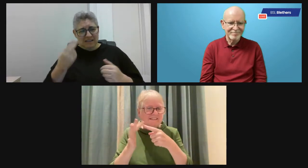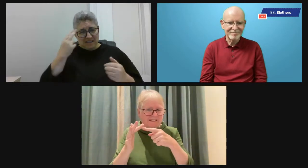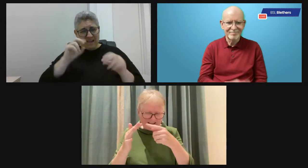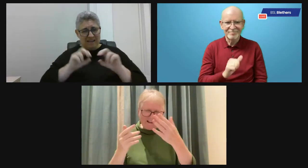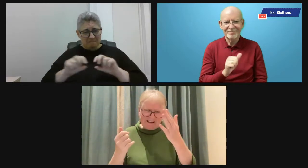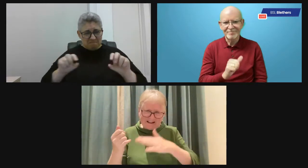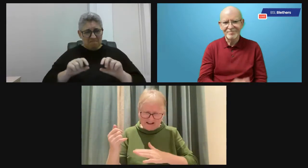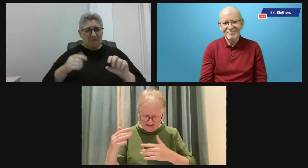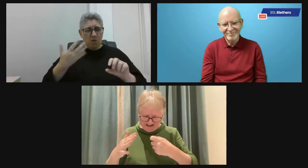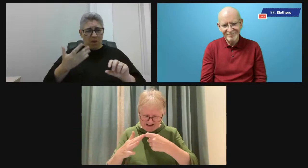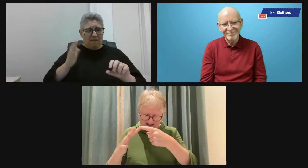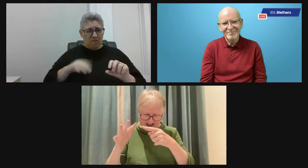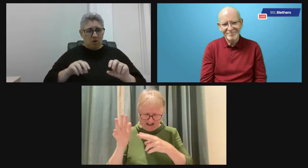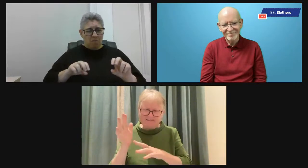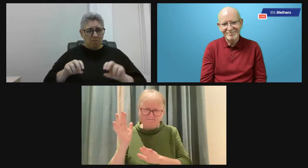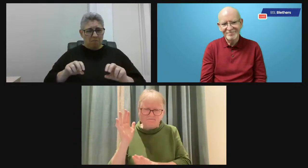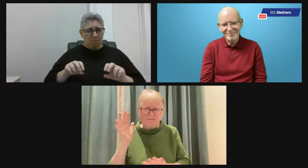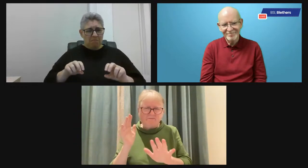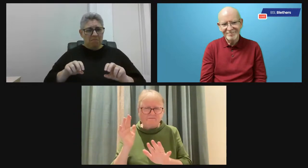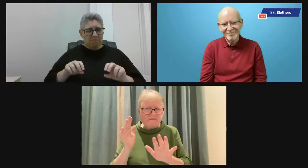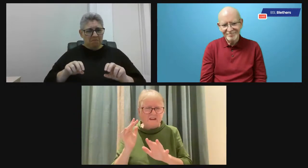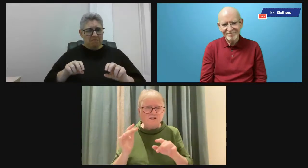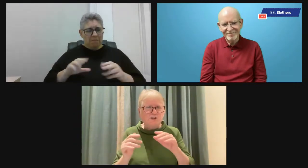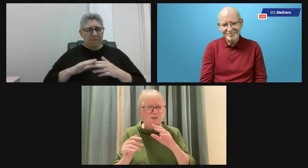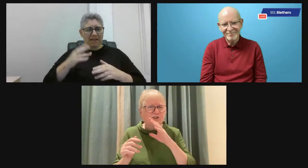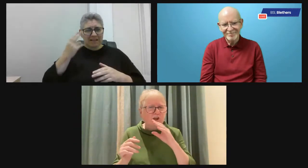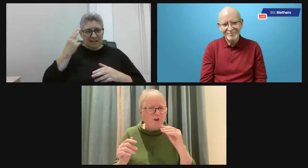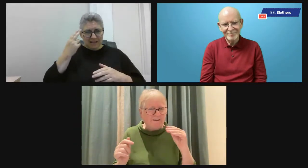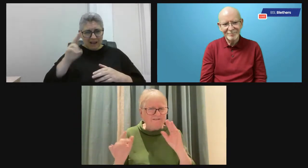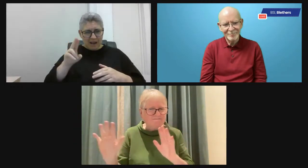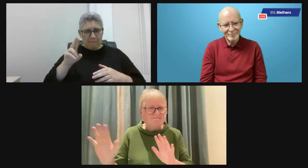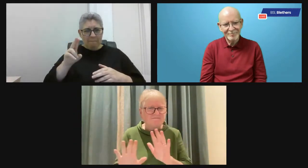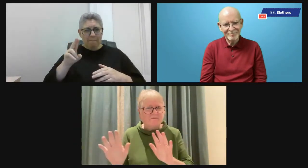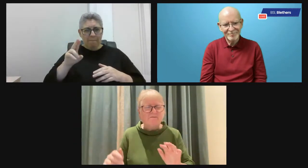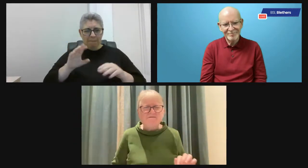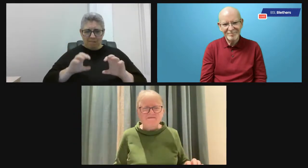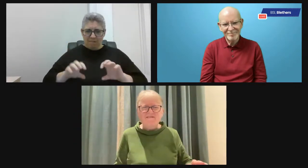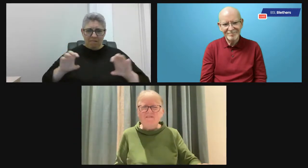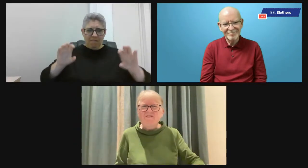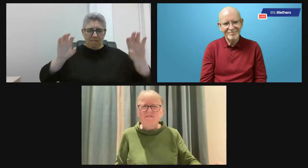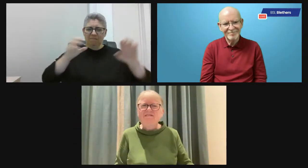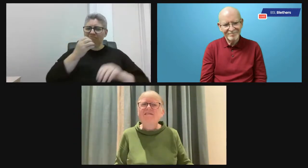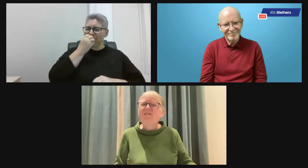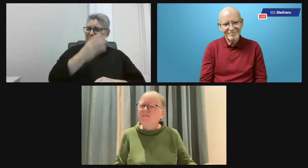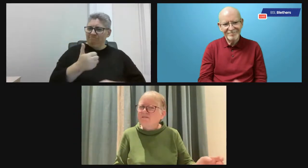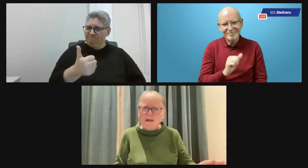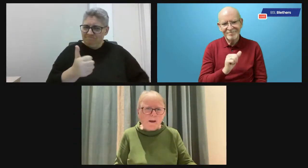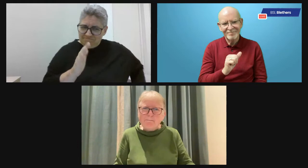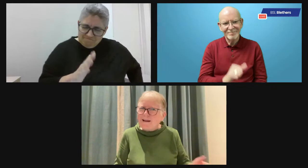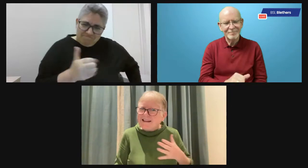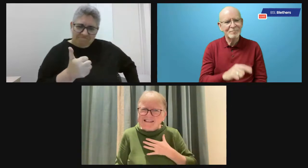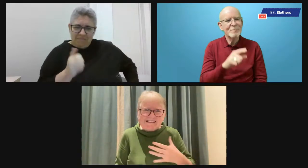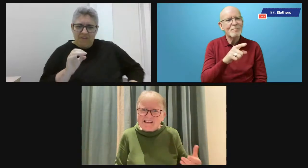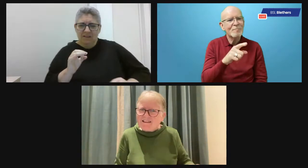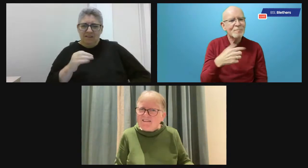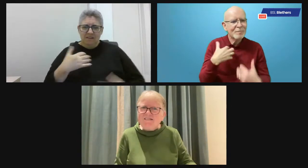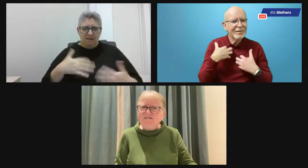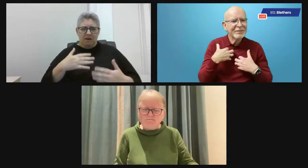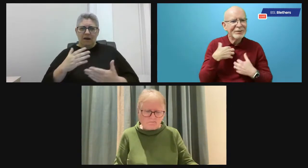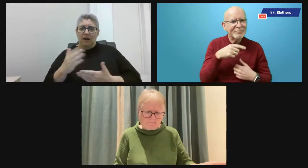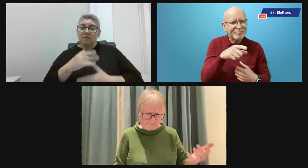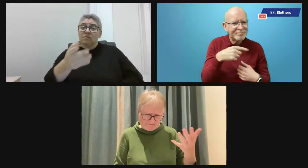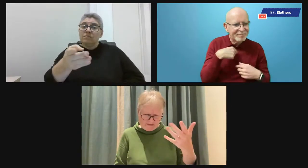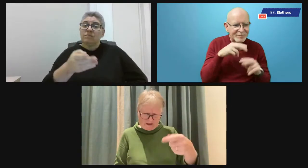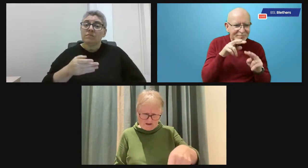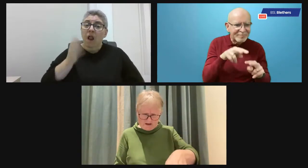She was based in Reigate at that time. So was Yeah. covering the Kent and Surrey sort of area as well. Fantastic.